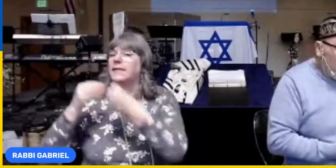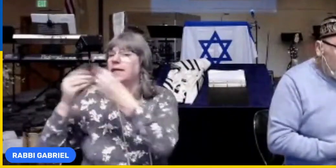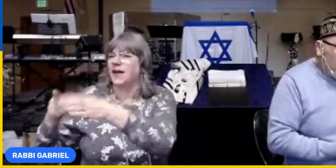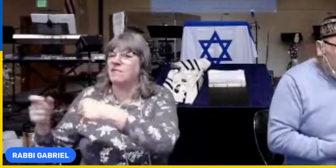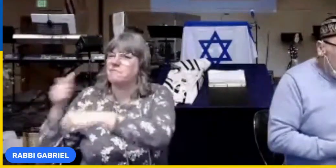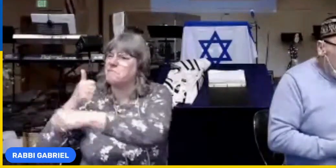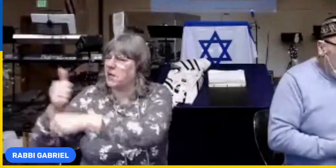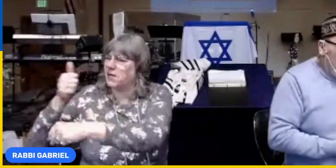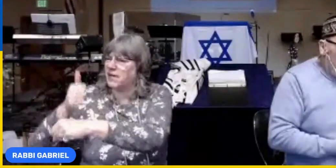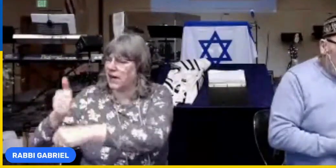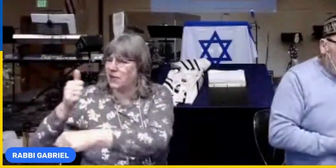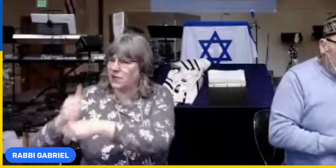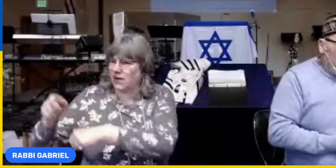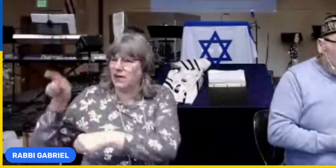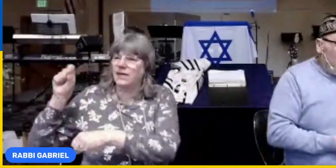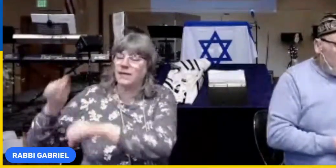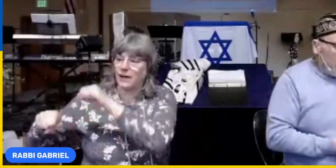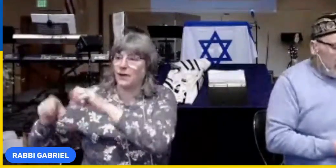So,